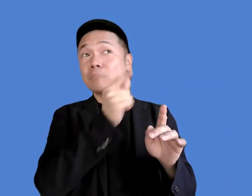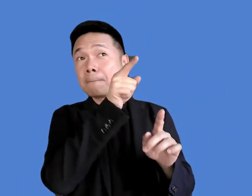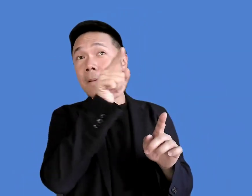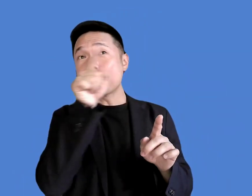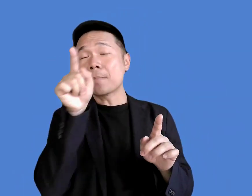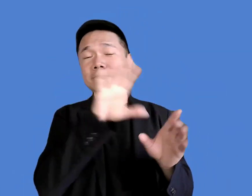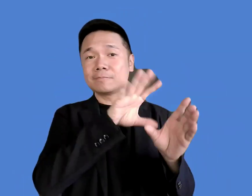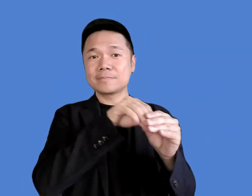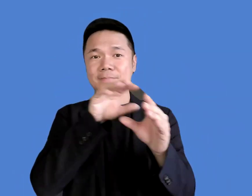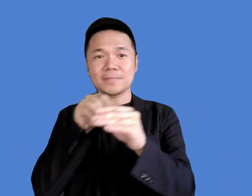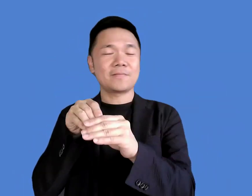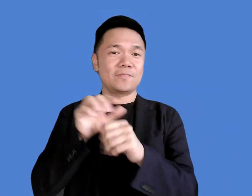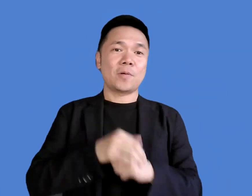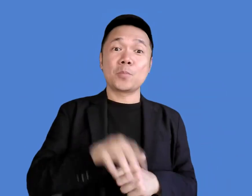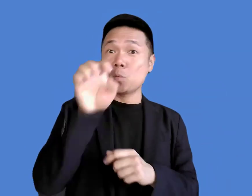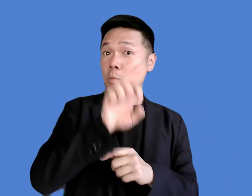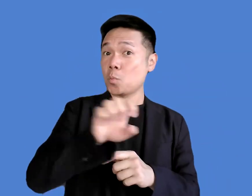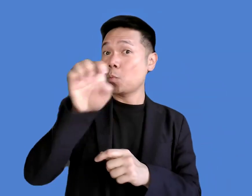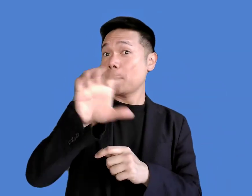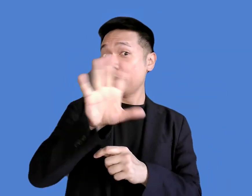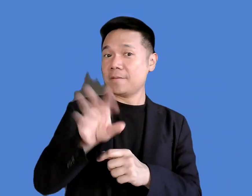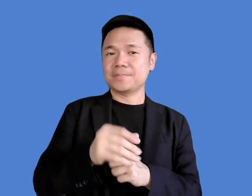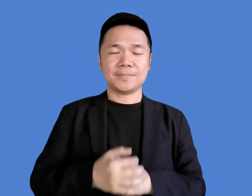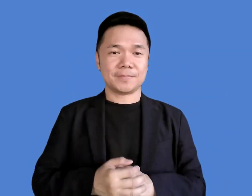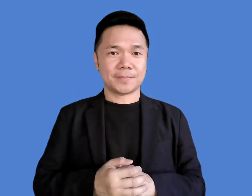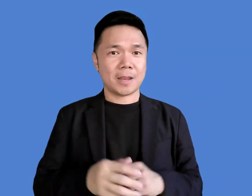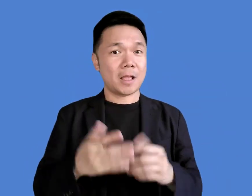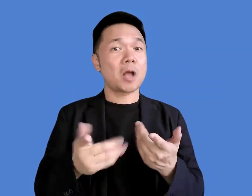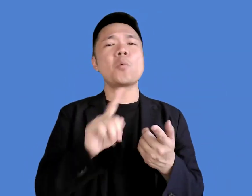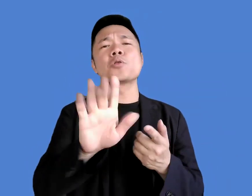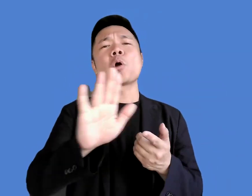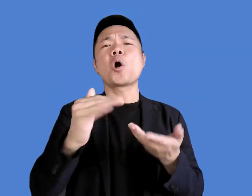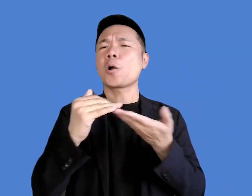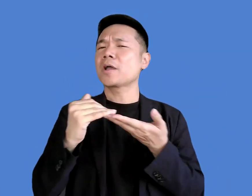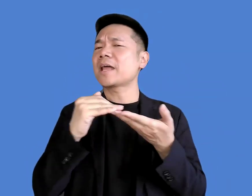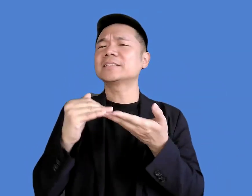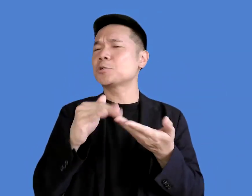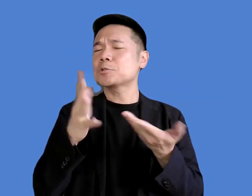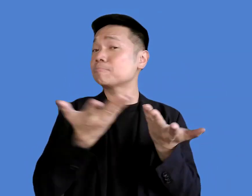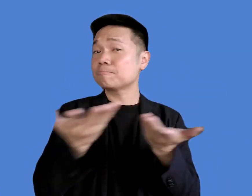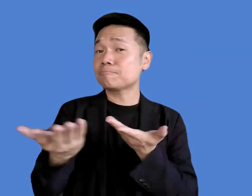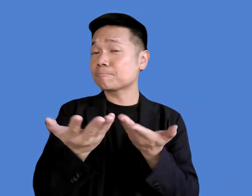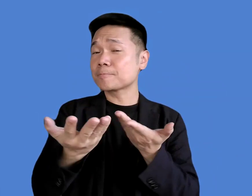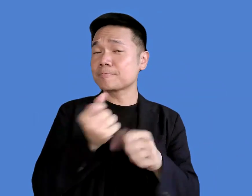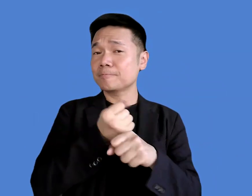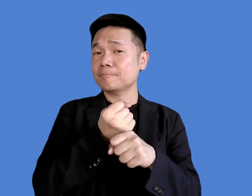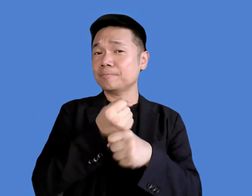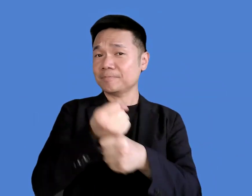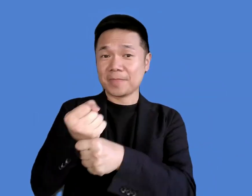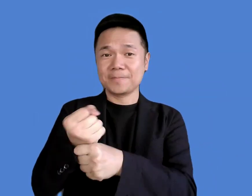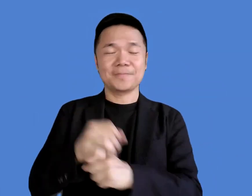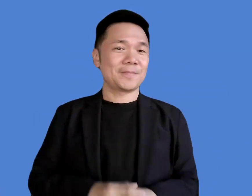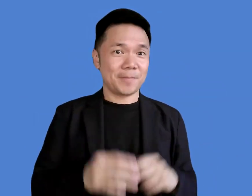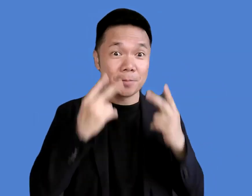around the globe. Okay, the types of organizations that people are joining us from today. We've got quite an